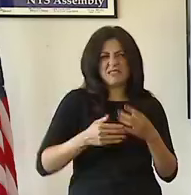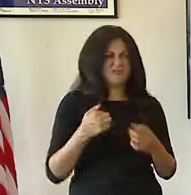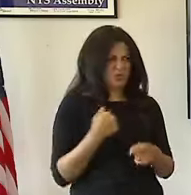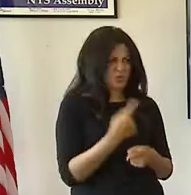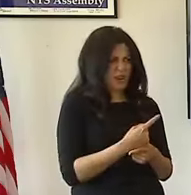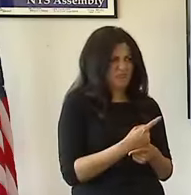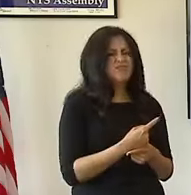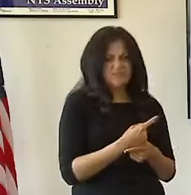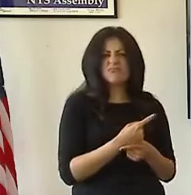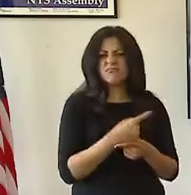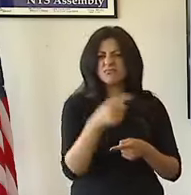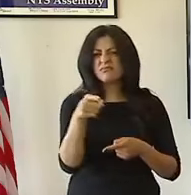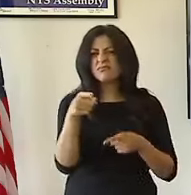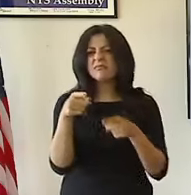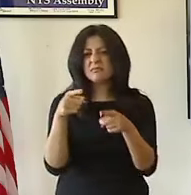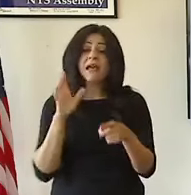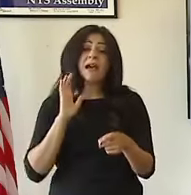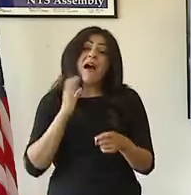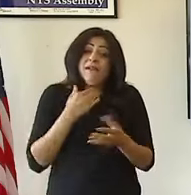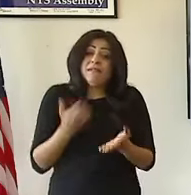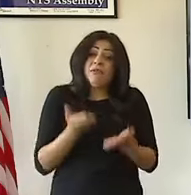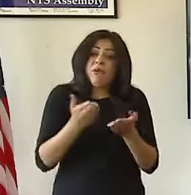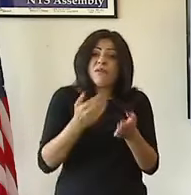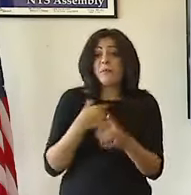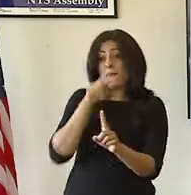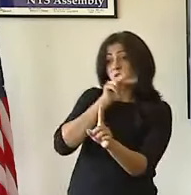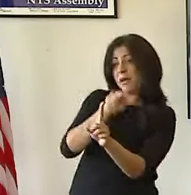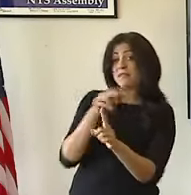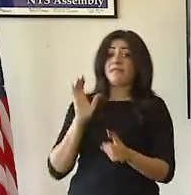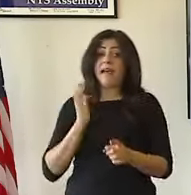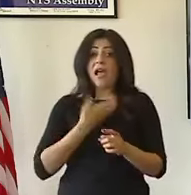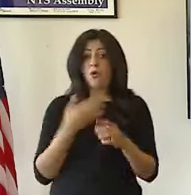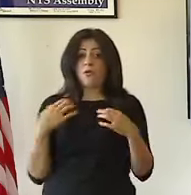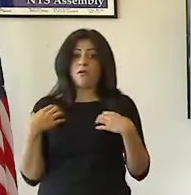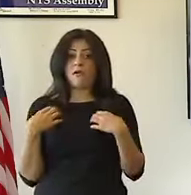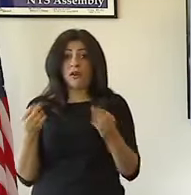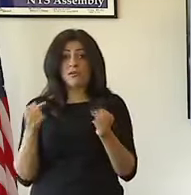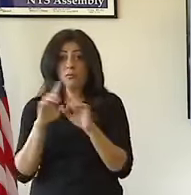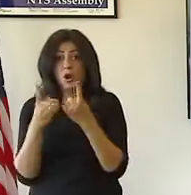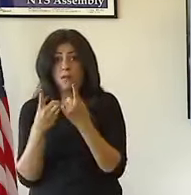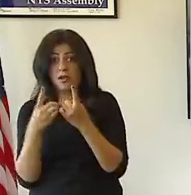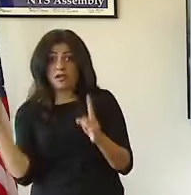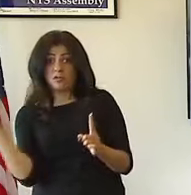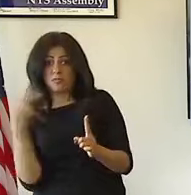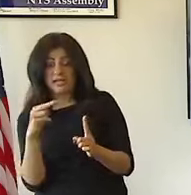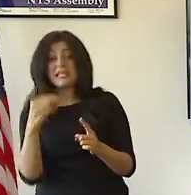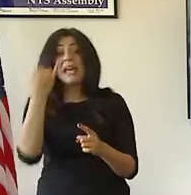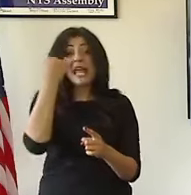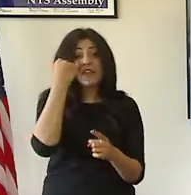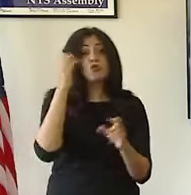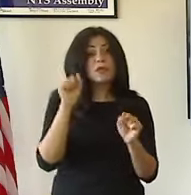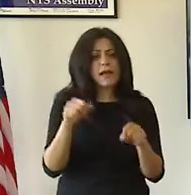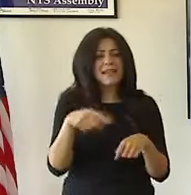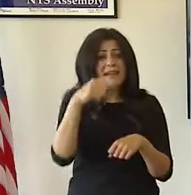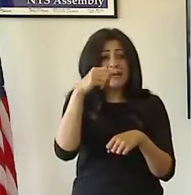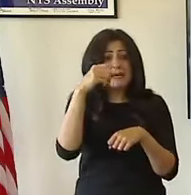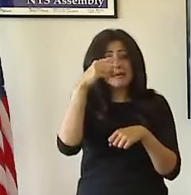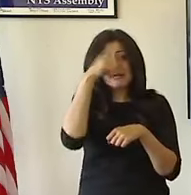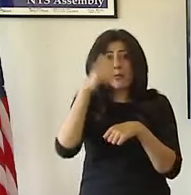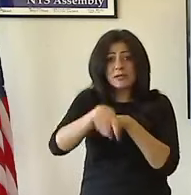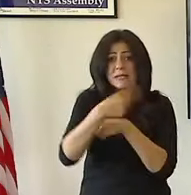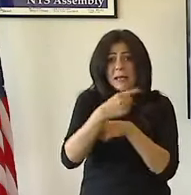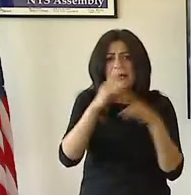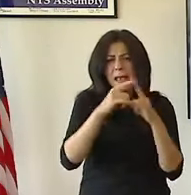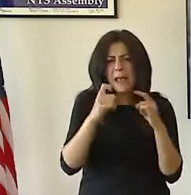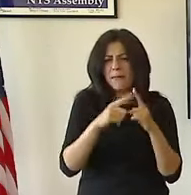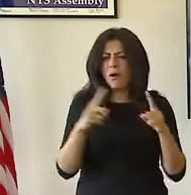I'll offer to you is that from my perspective and our public health department's perspective, if you can have a summer day camp you can open up those youth activities around